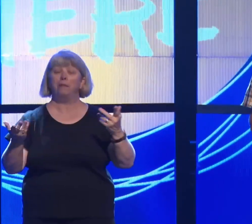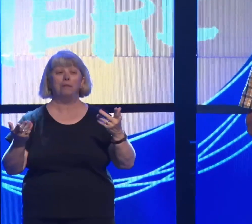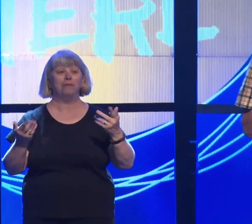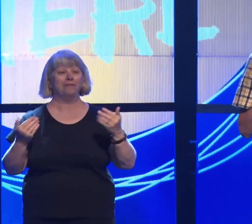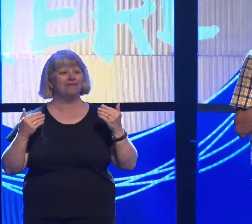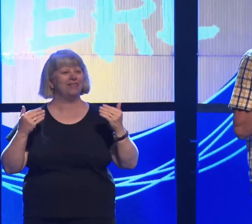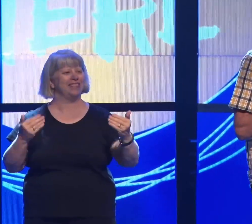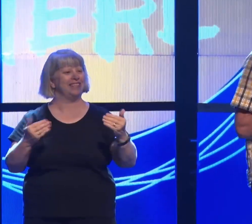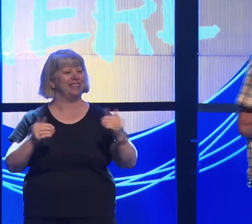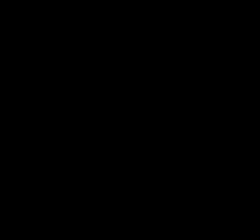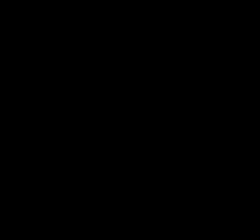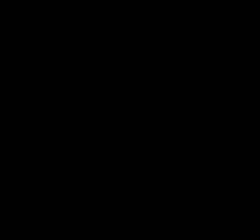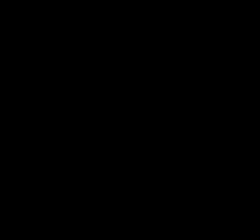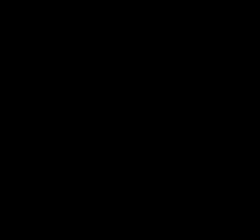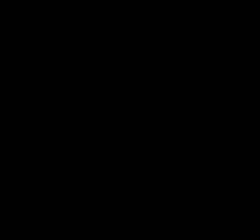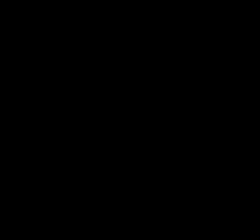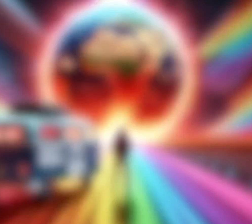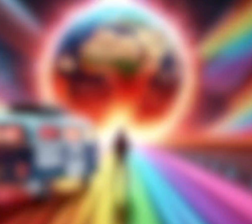going to continue our service.